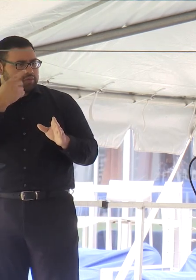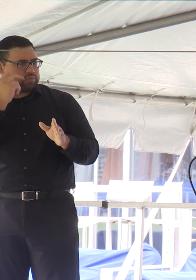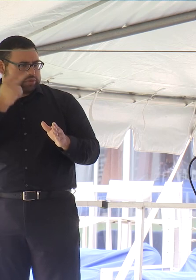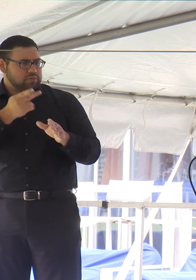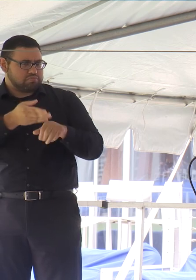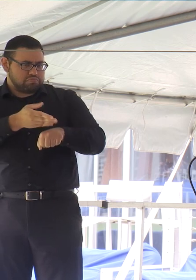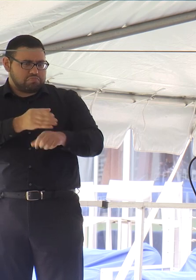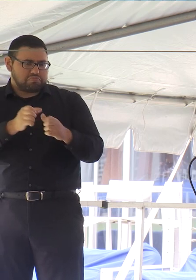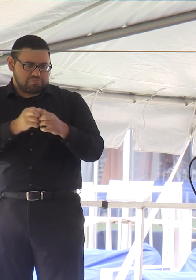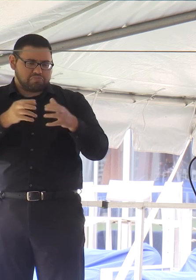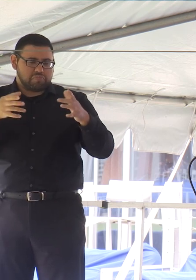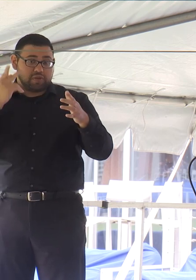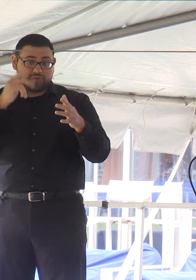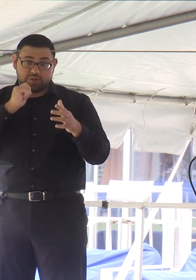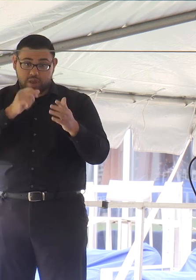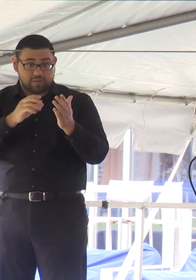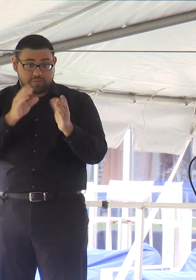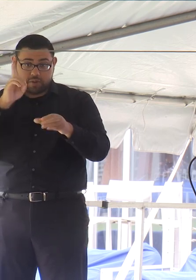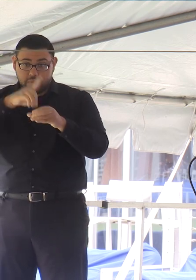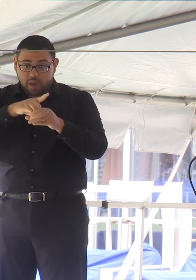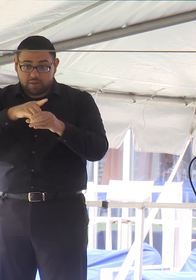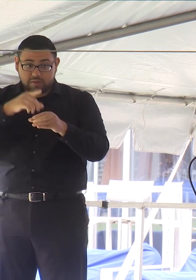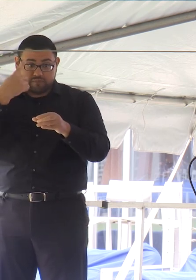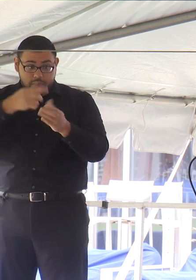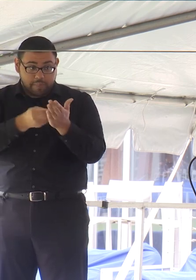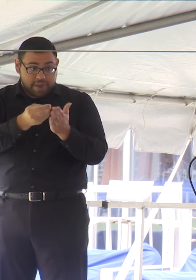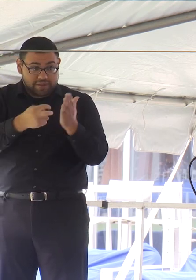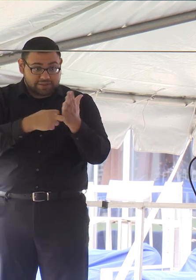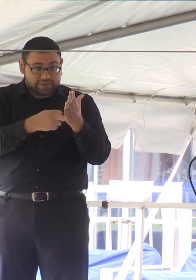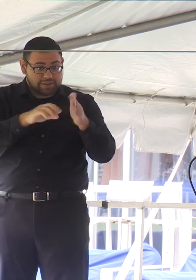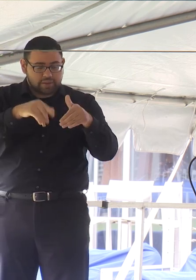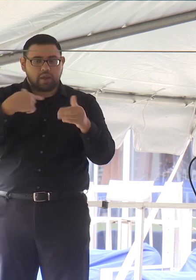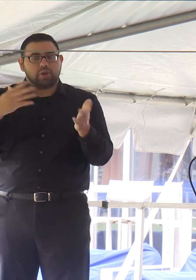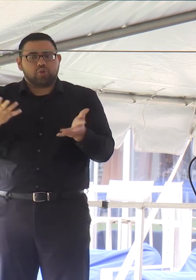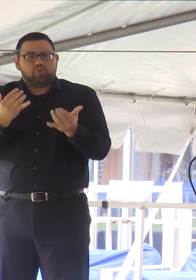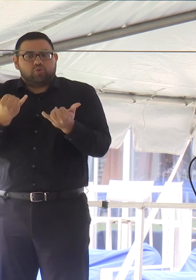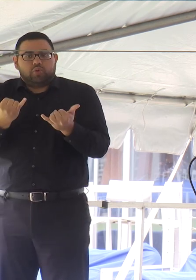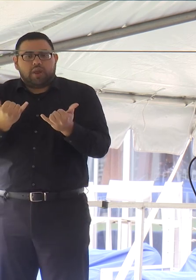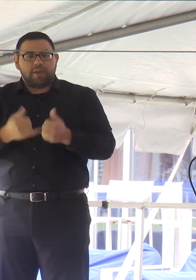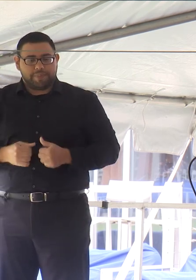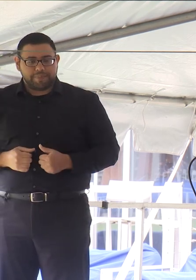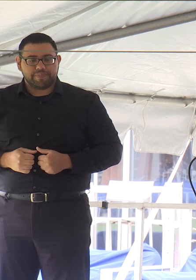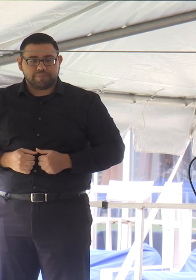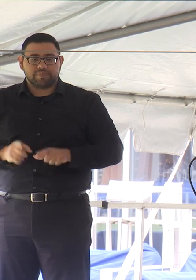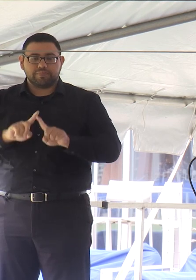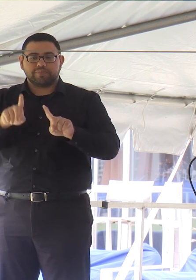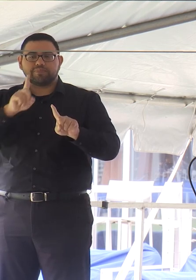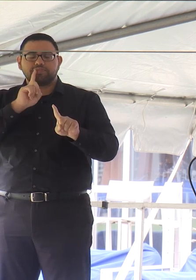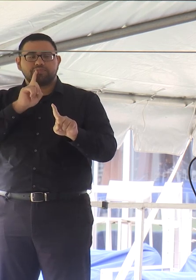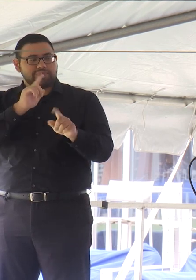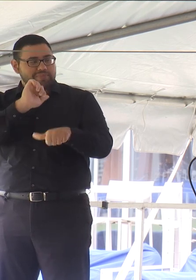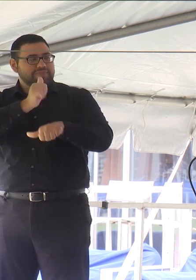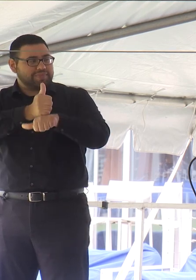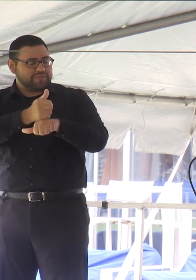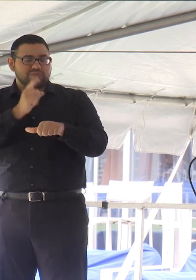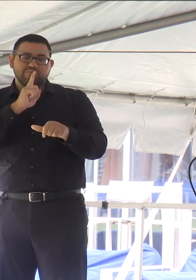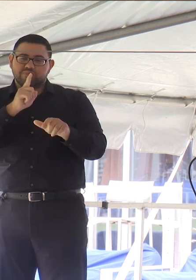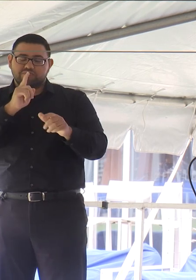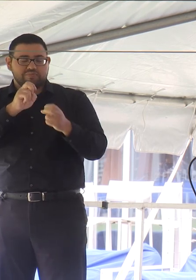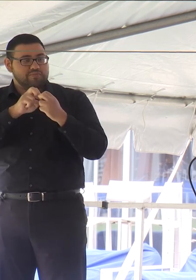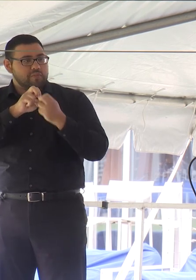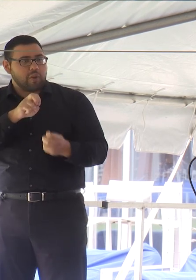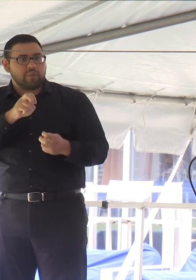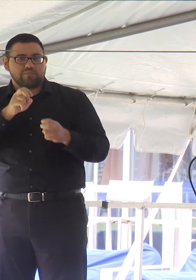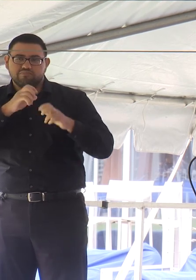that grow pretty quickly. So if you haven't put your deposit down, I encourage you to do that today. But it is already setting up for an